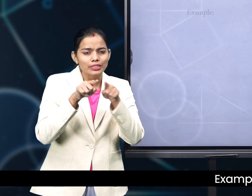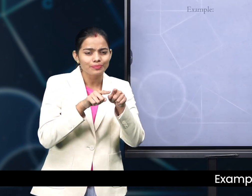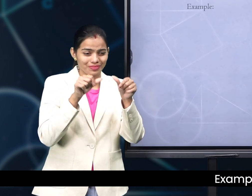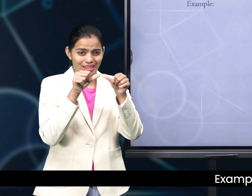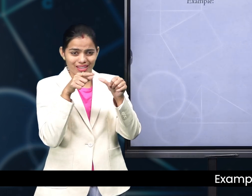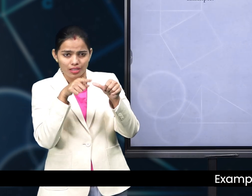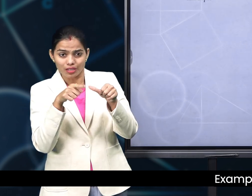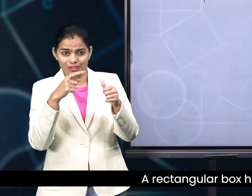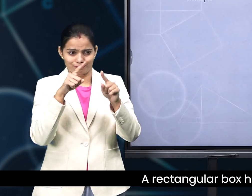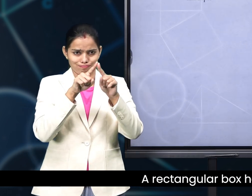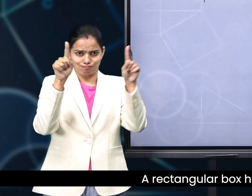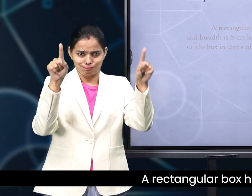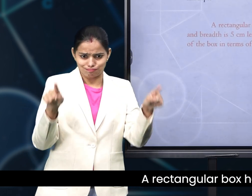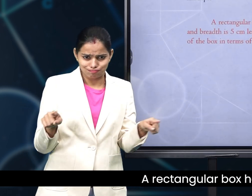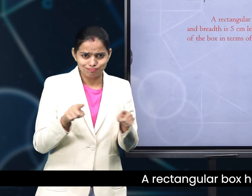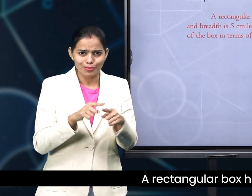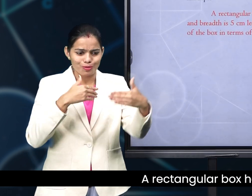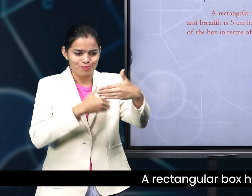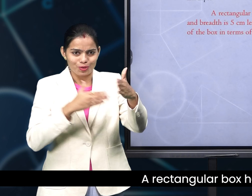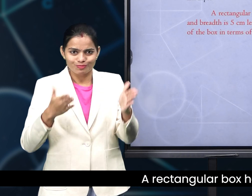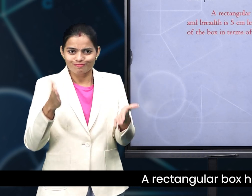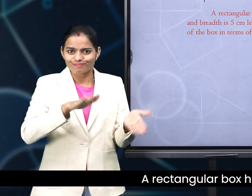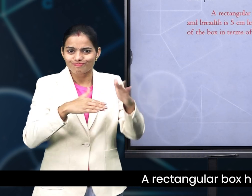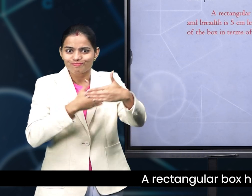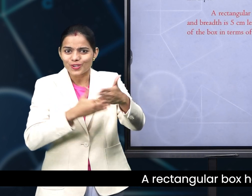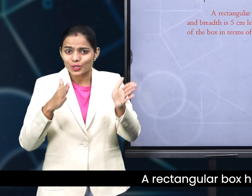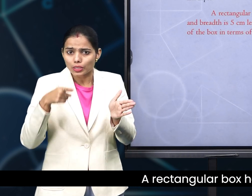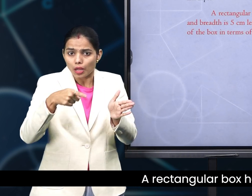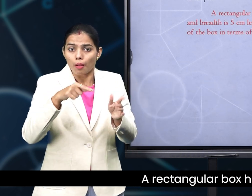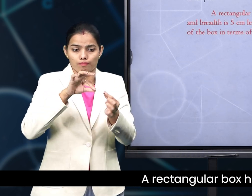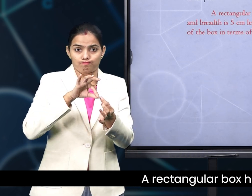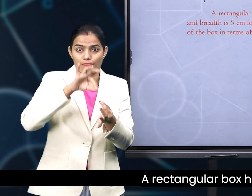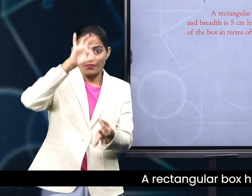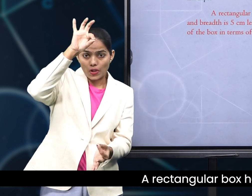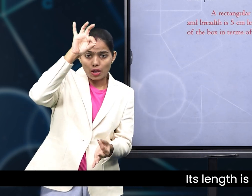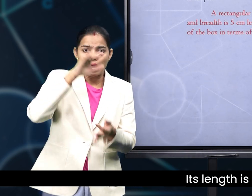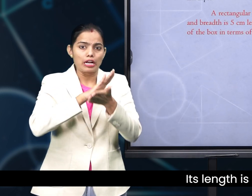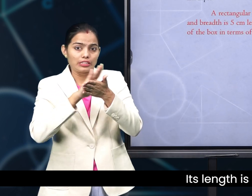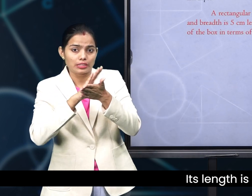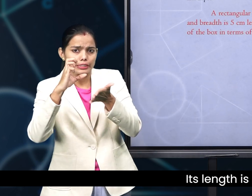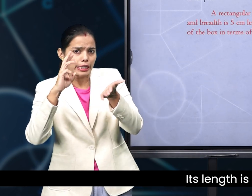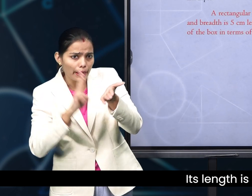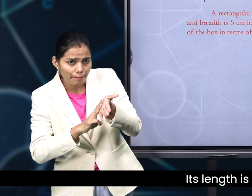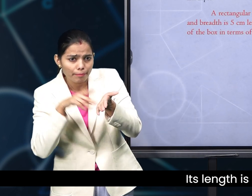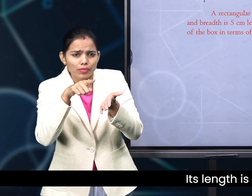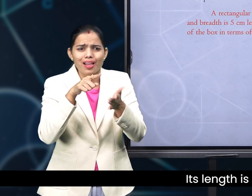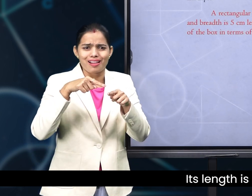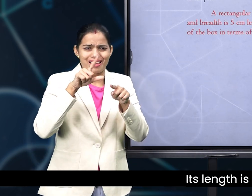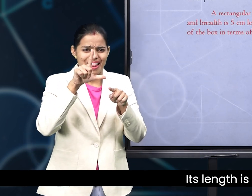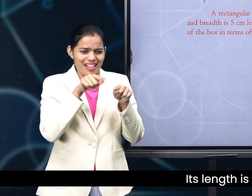Example: a rectangular box has height 8 cm. Its length is 8 times